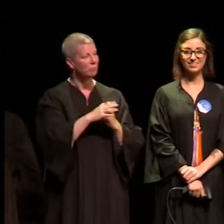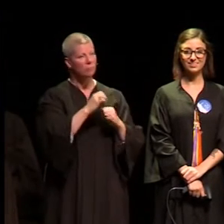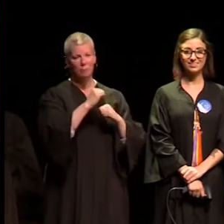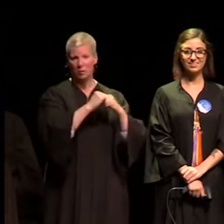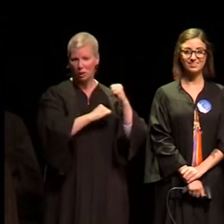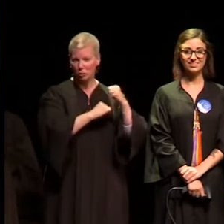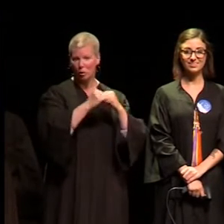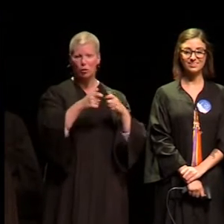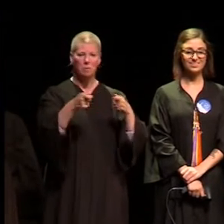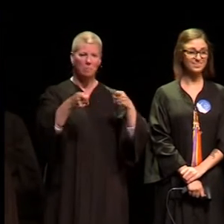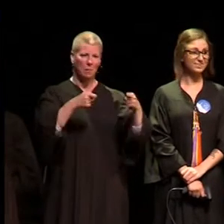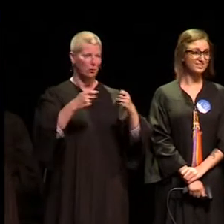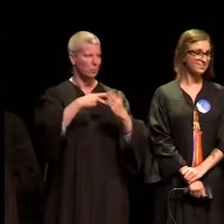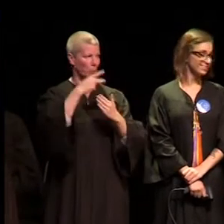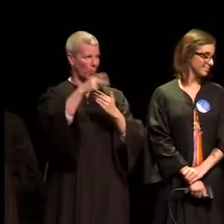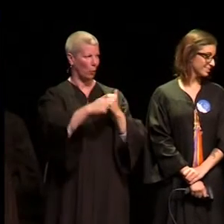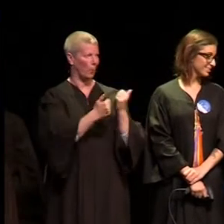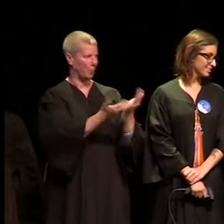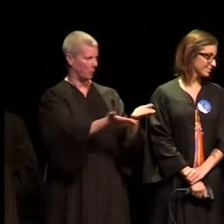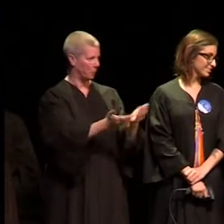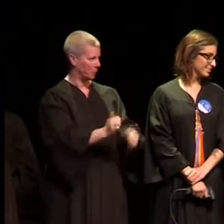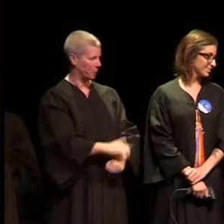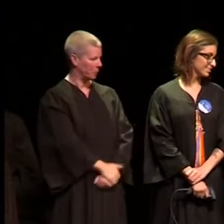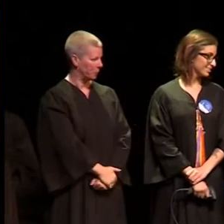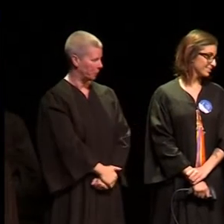Construction Management Program.